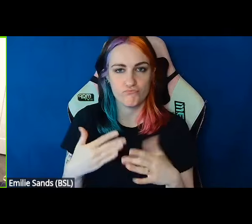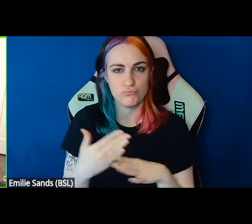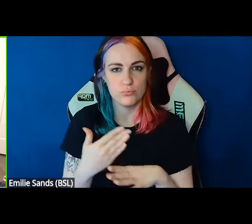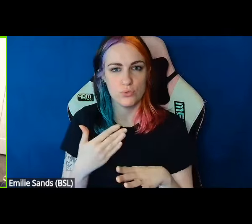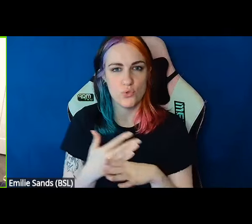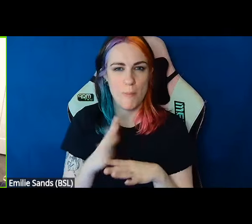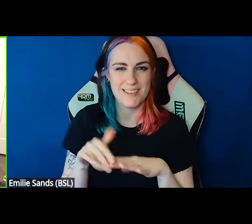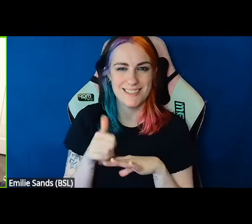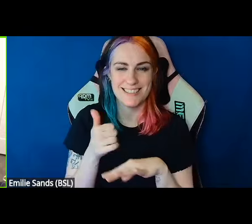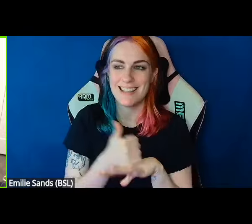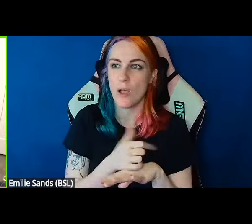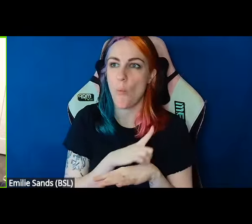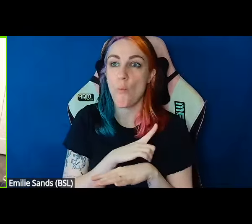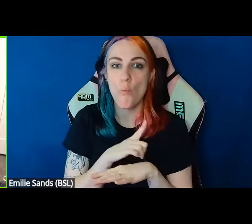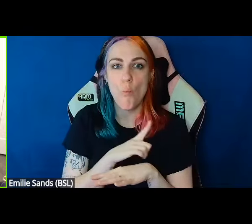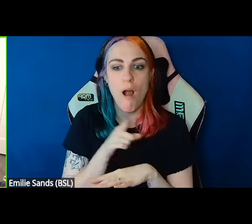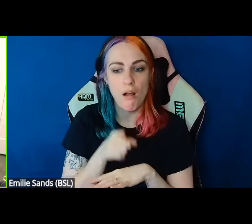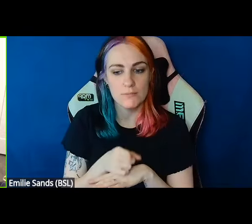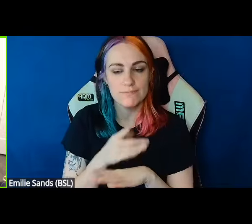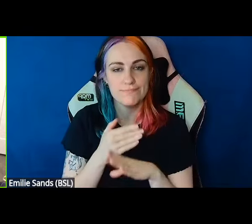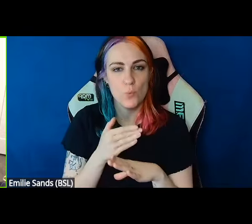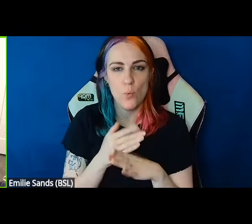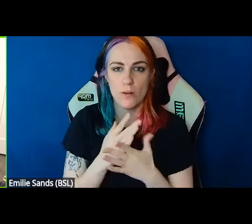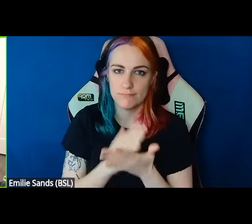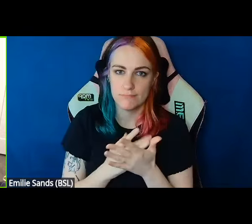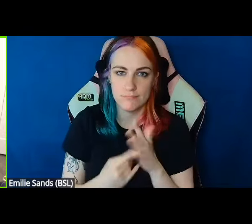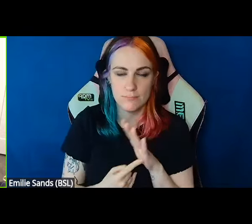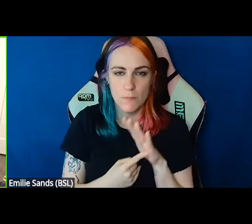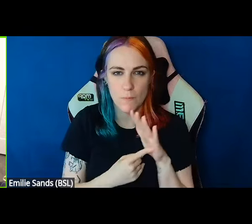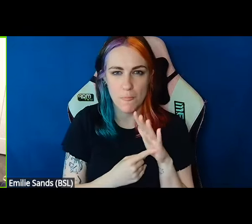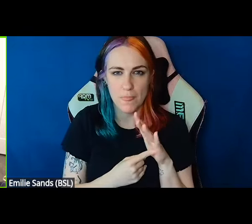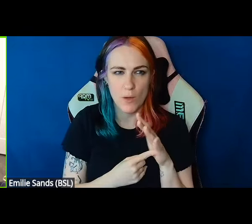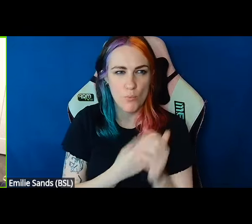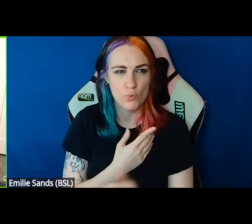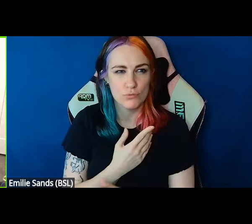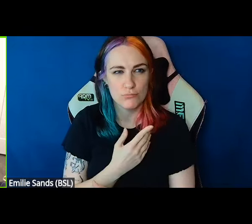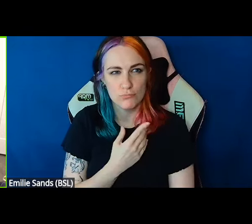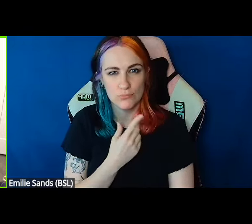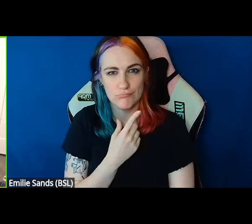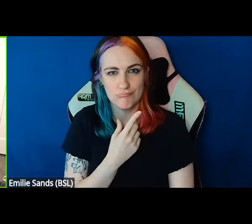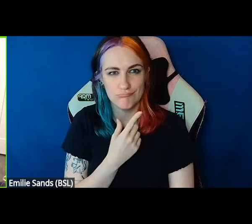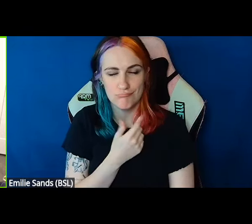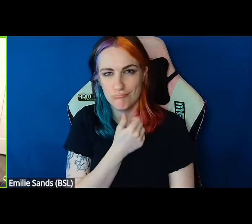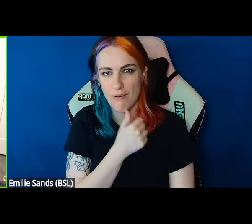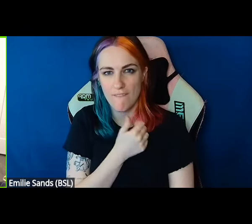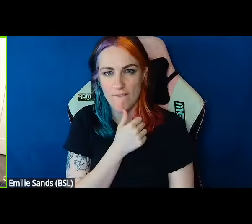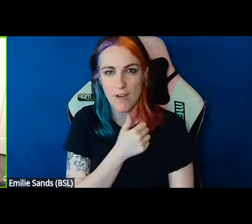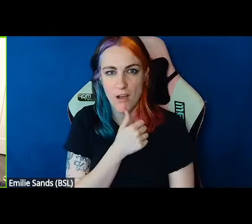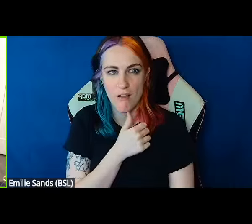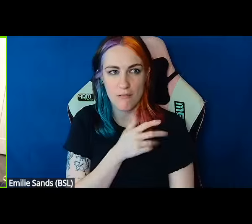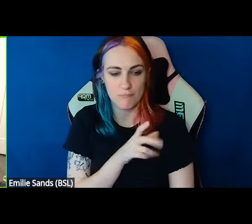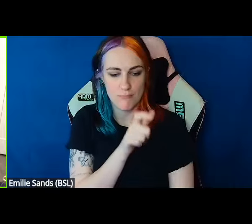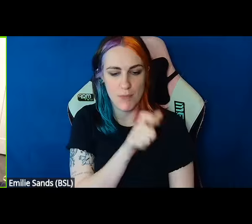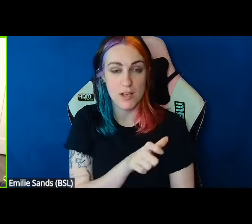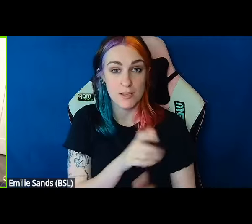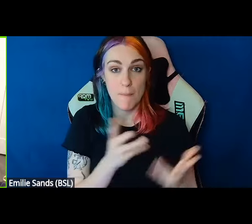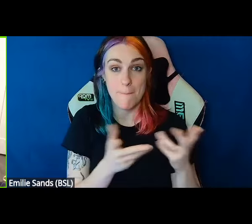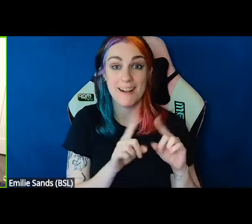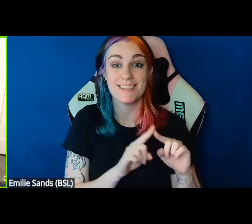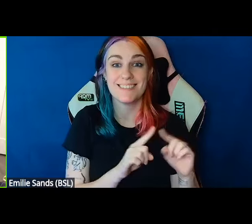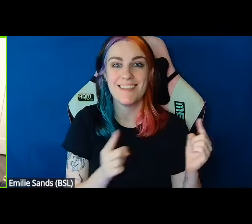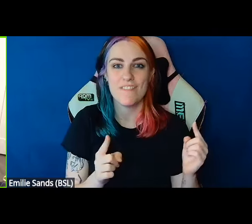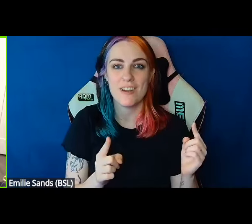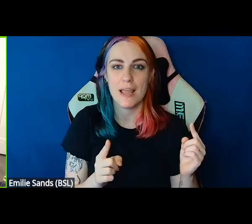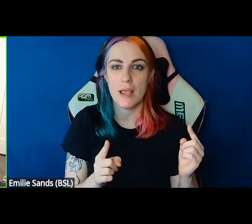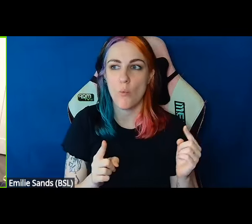why this kind of work is so important. Would you rather someone play differently or not at all? Right? Because at the